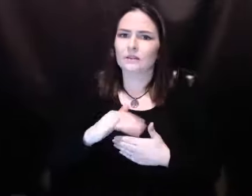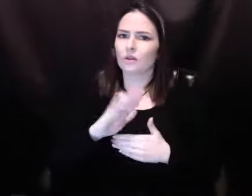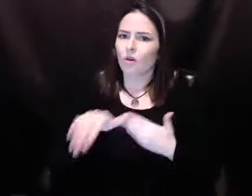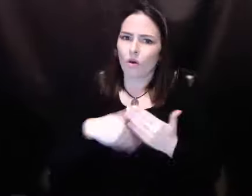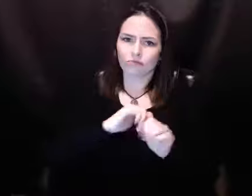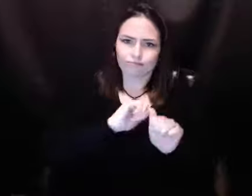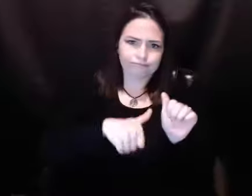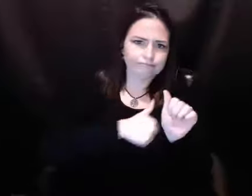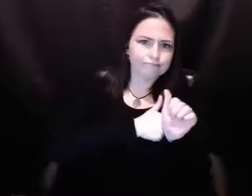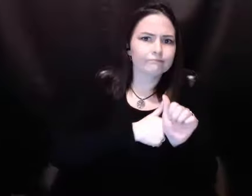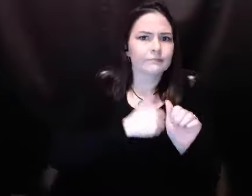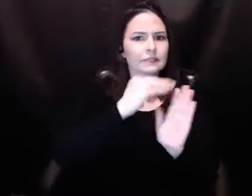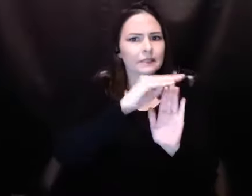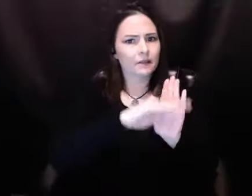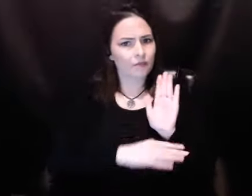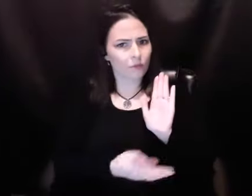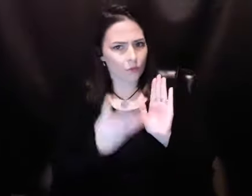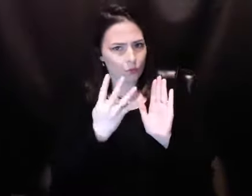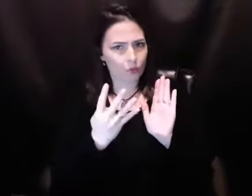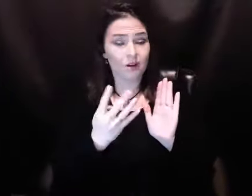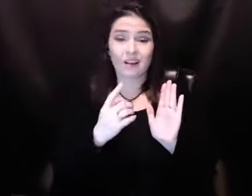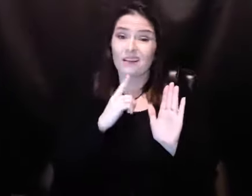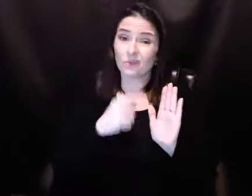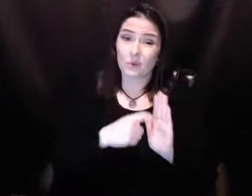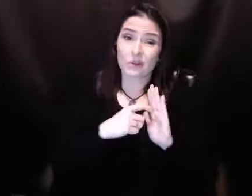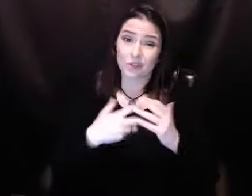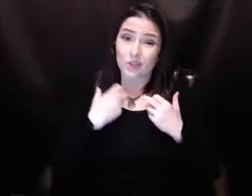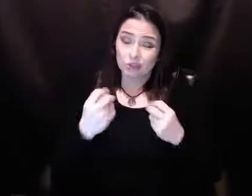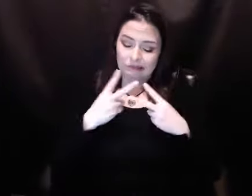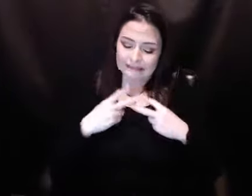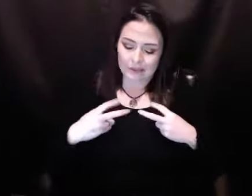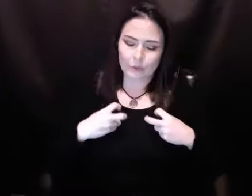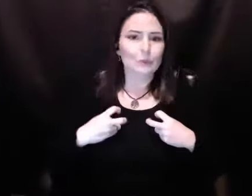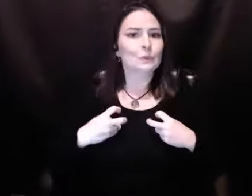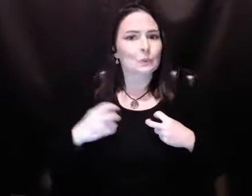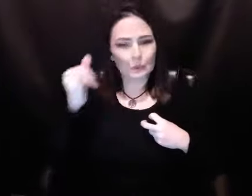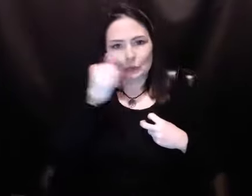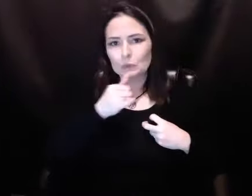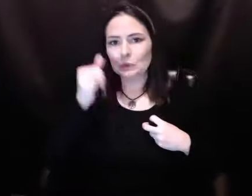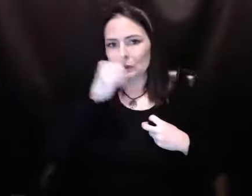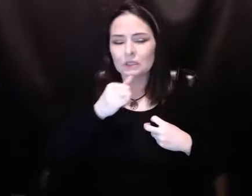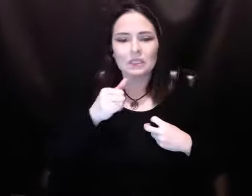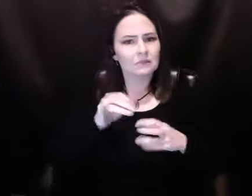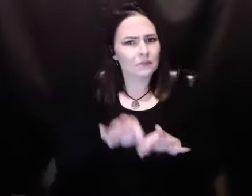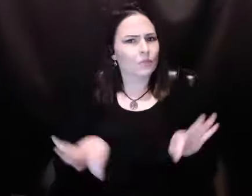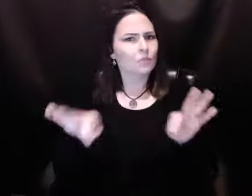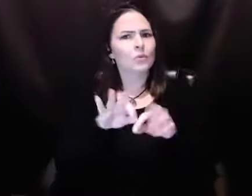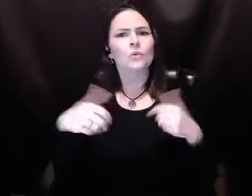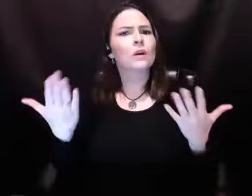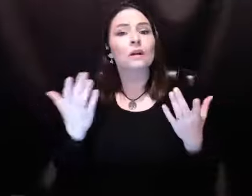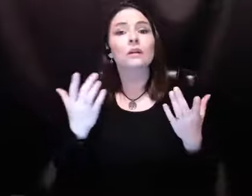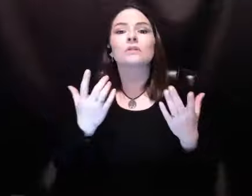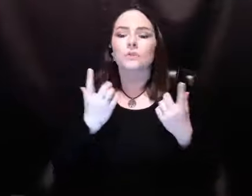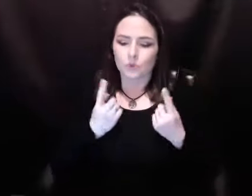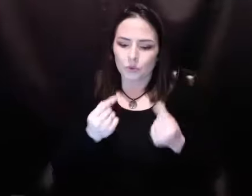Step 4 has been a step of self-discovery. It challenged me to take a thorough look at myself, the positives as well as the